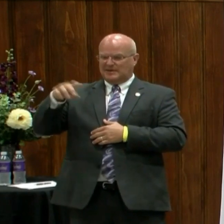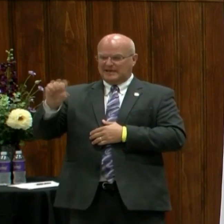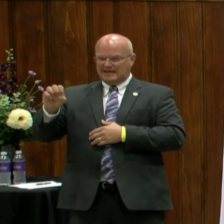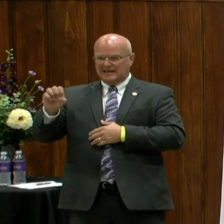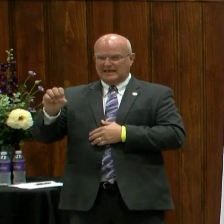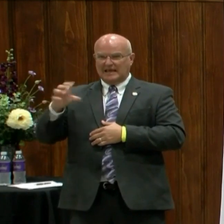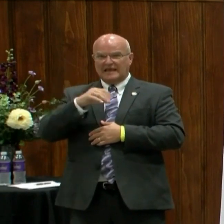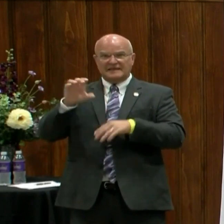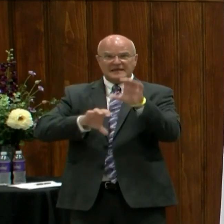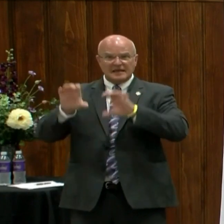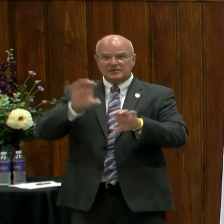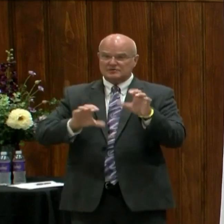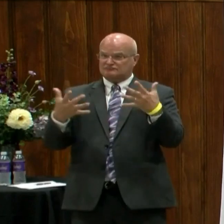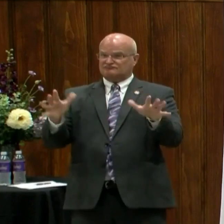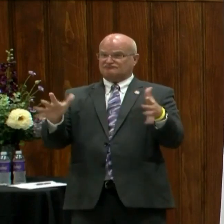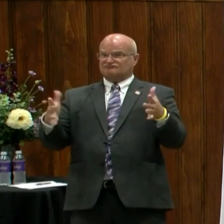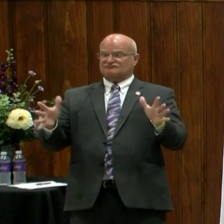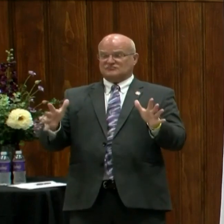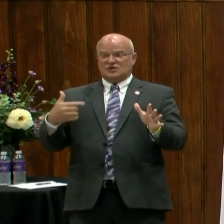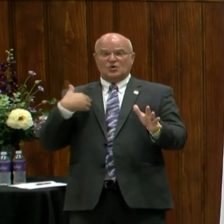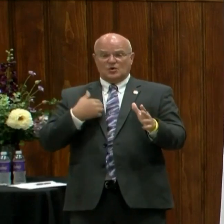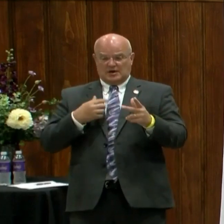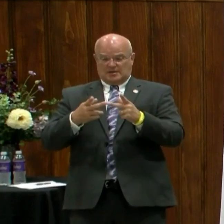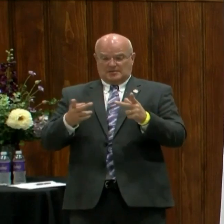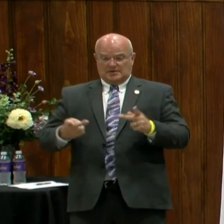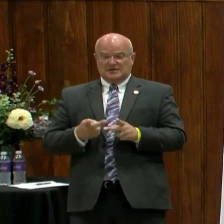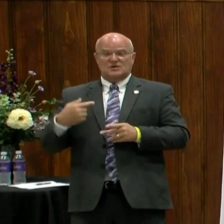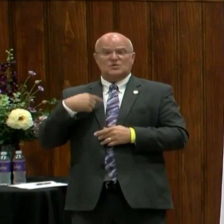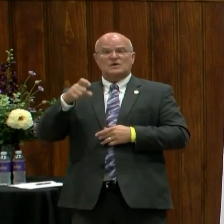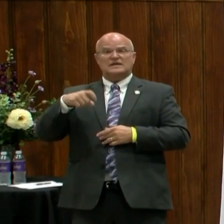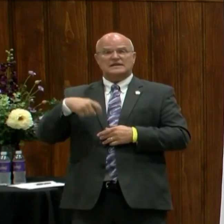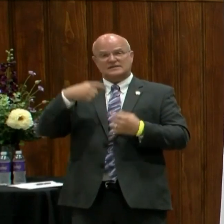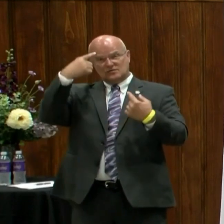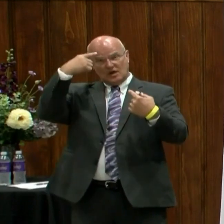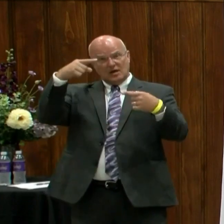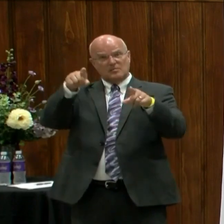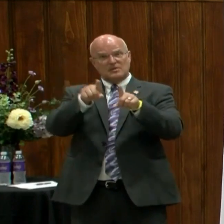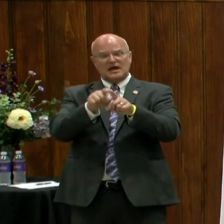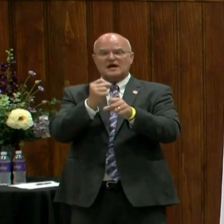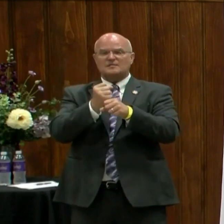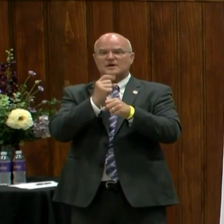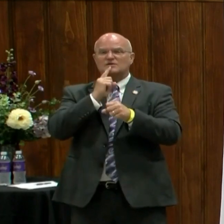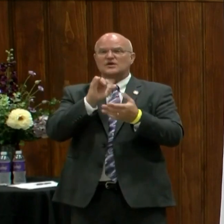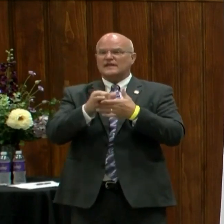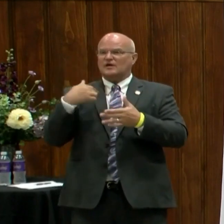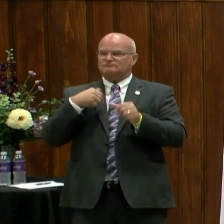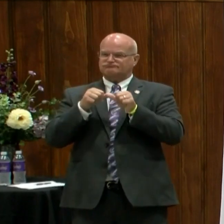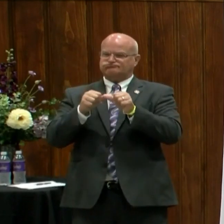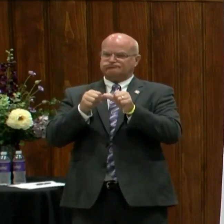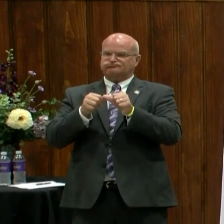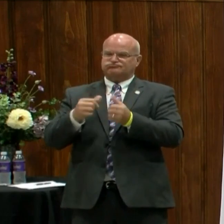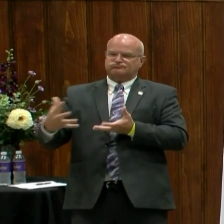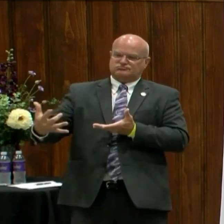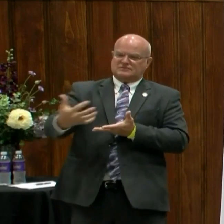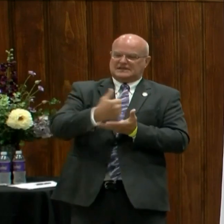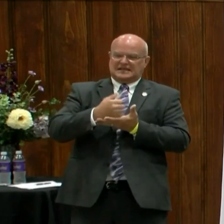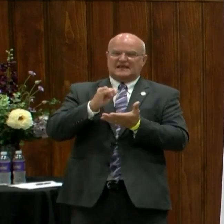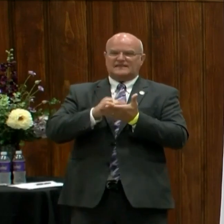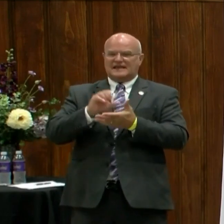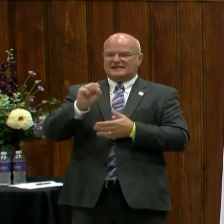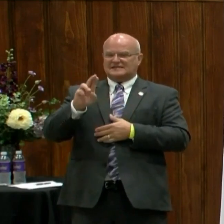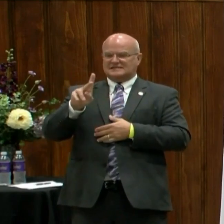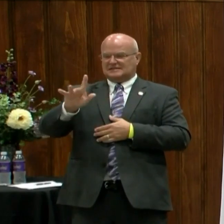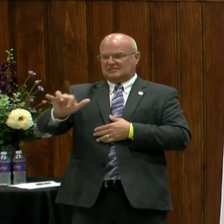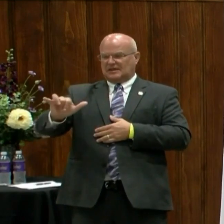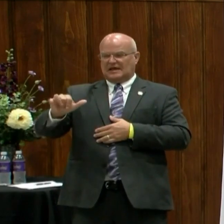well as reagents. And so we're in a position that we need to comply to make sure that we continue to get that supply